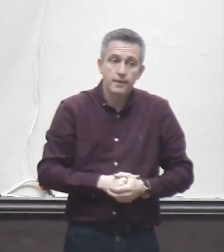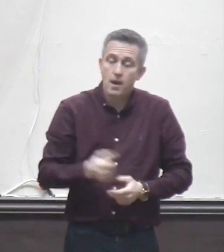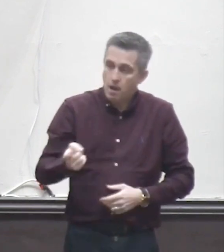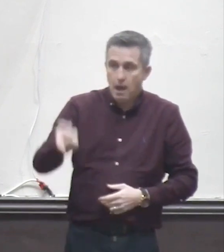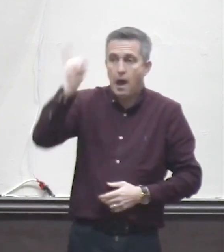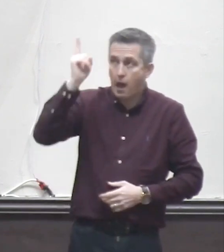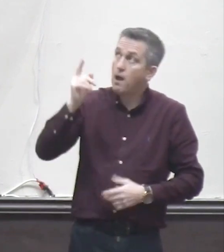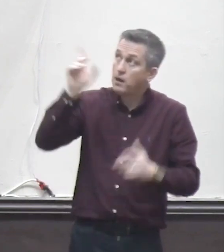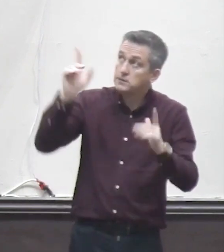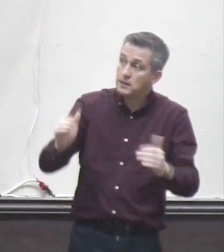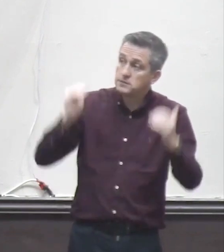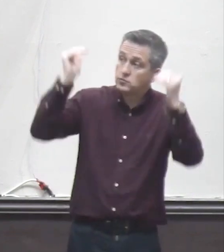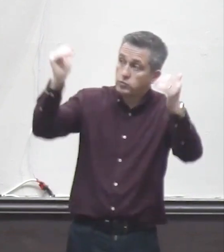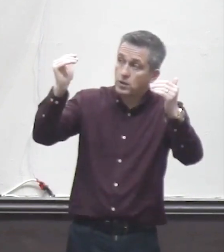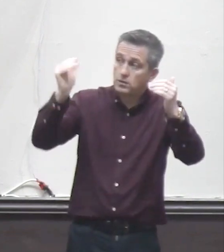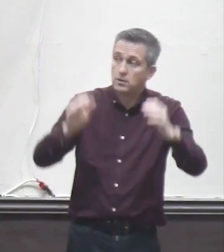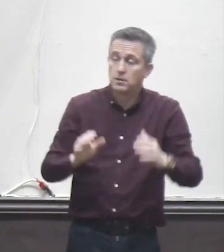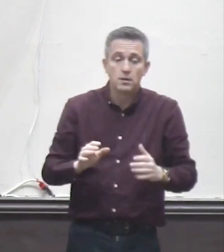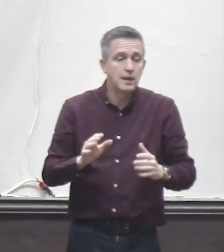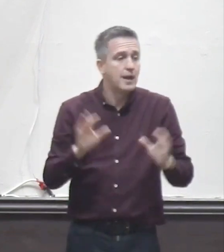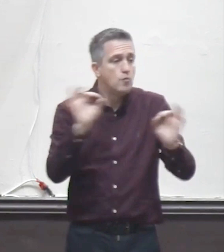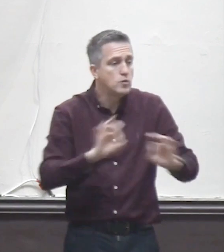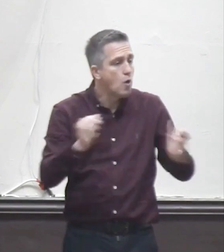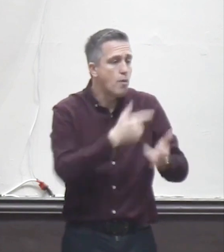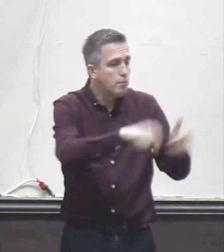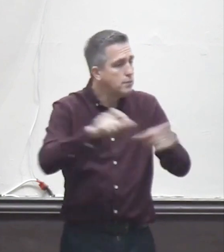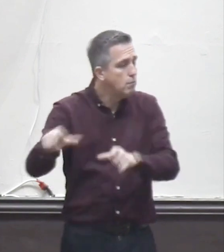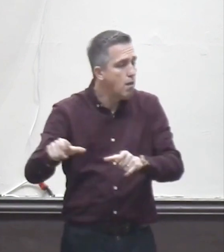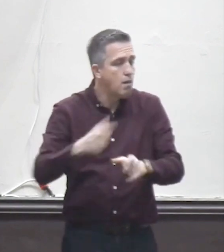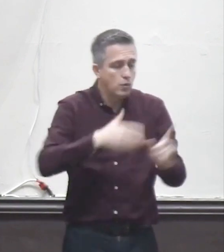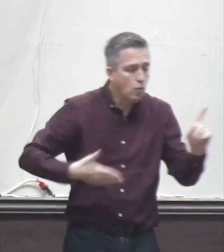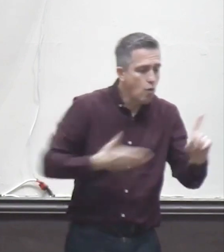the most exalted, and do not associate partners with Him.